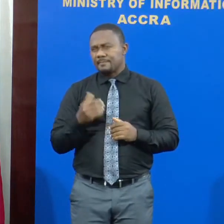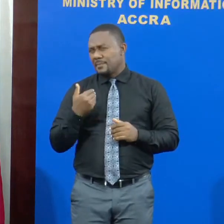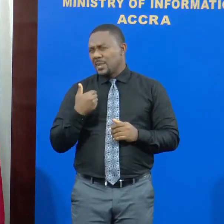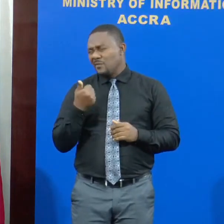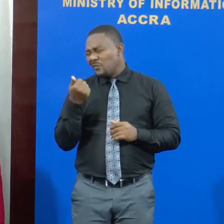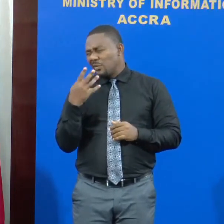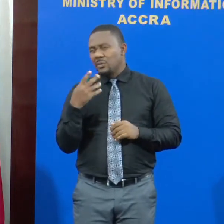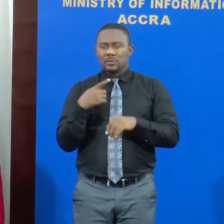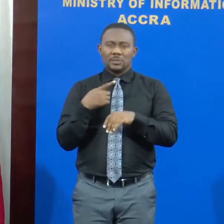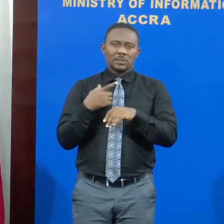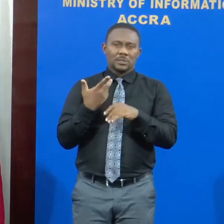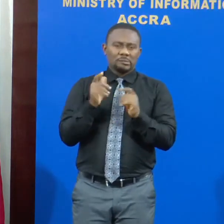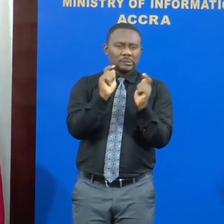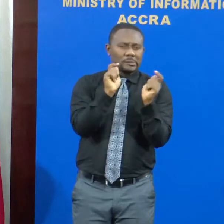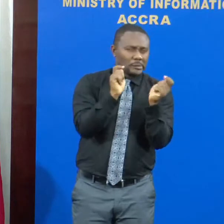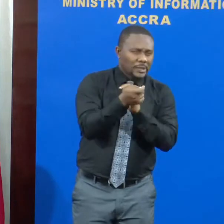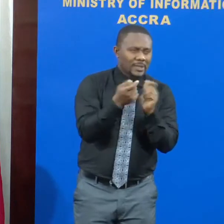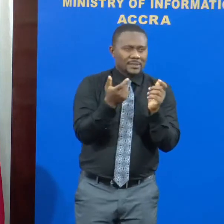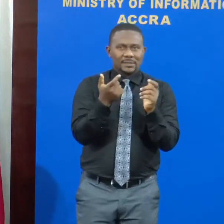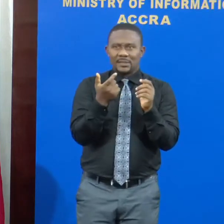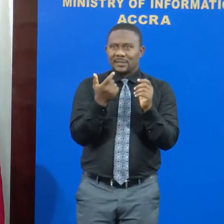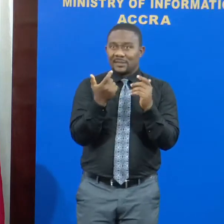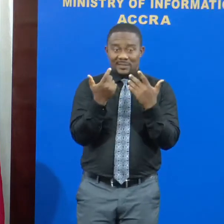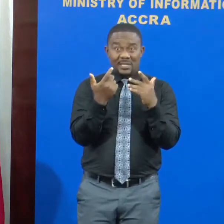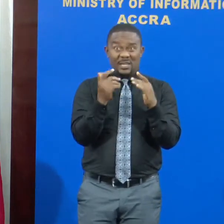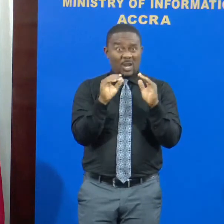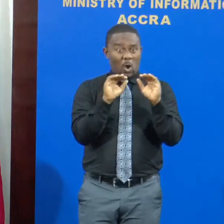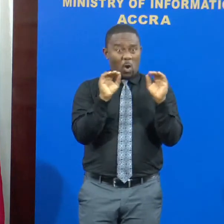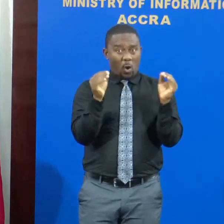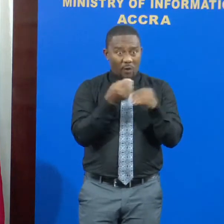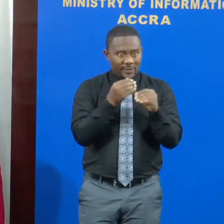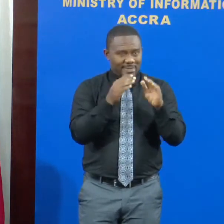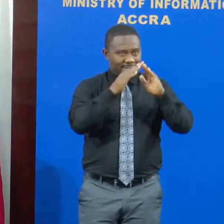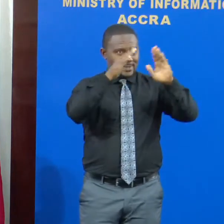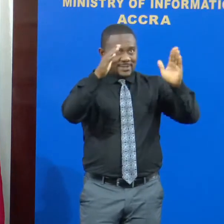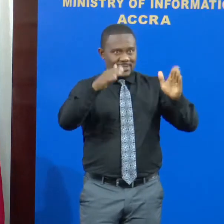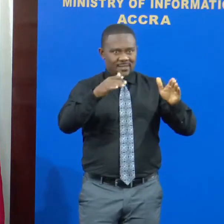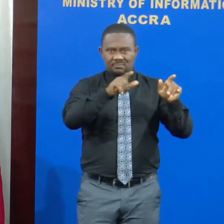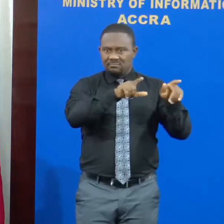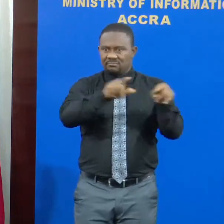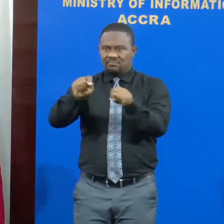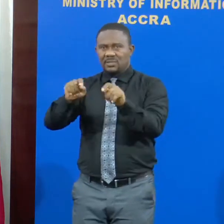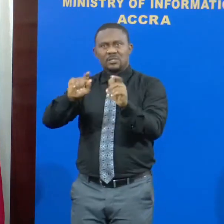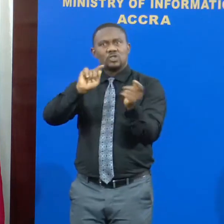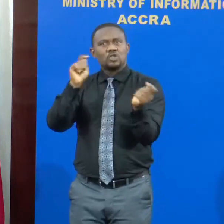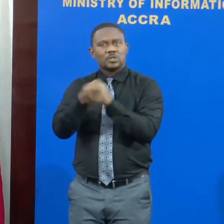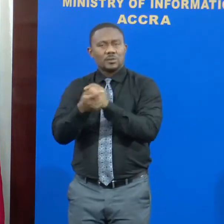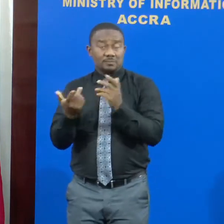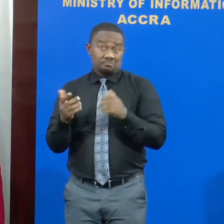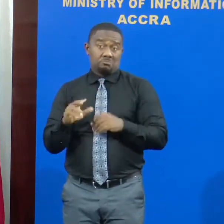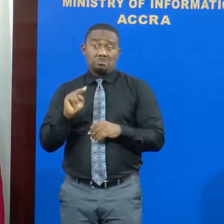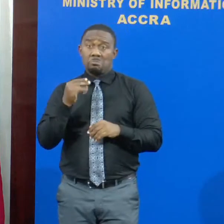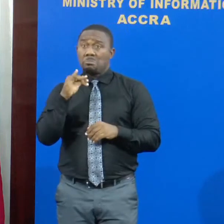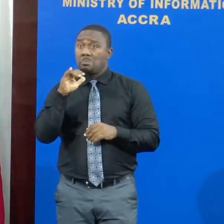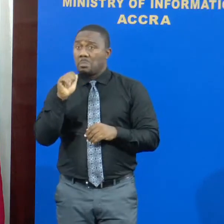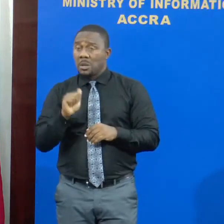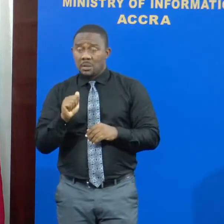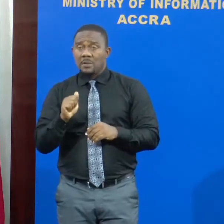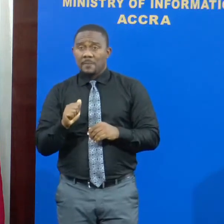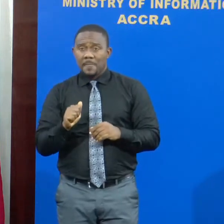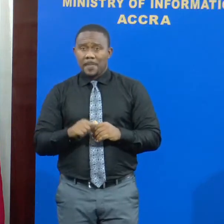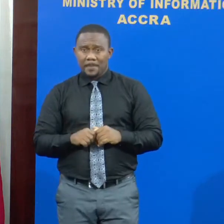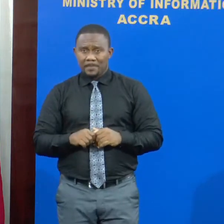might even change the physical location. We have been in conversation with the National Health Insurance Authority